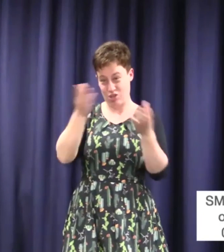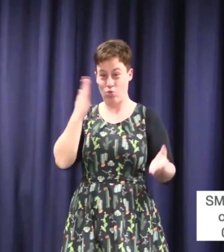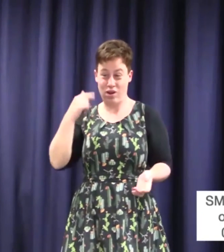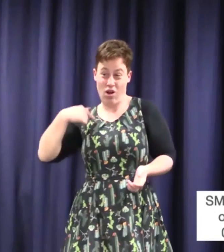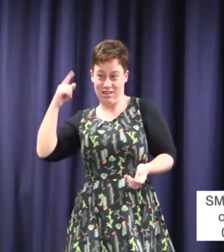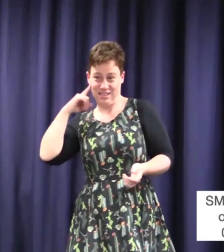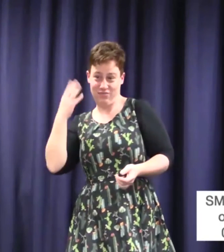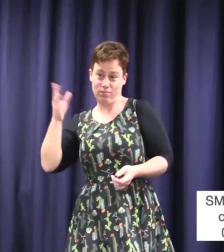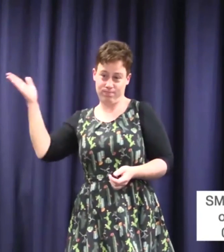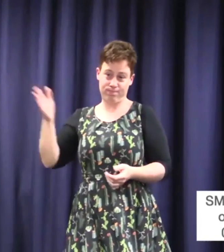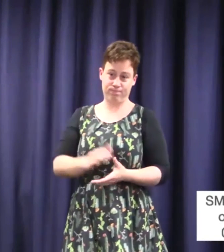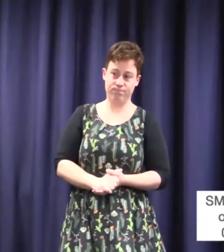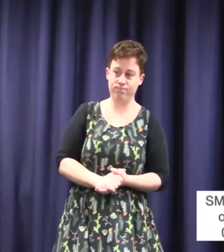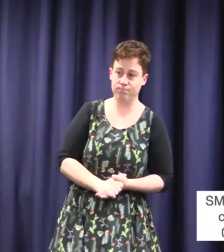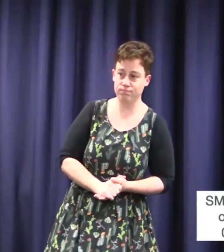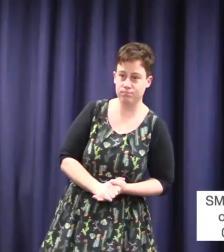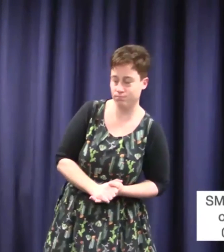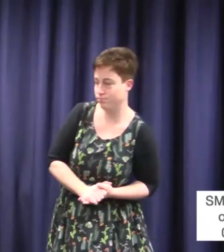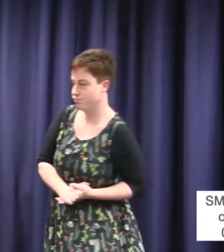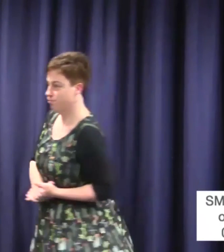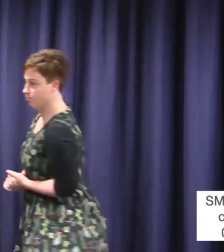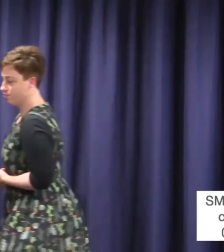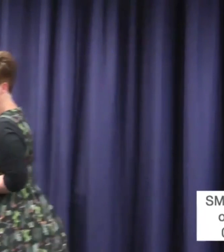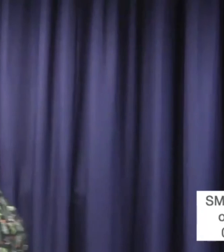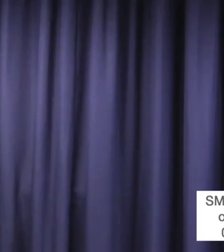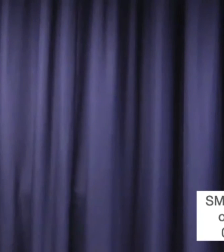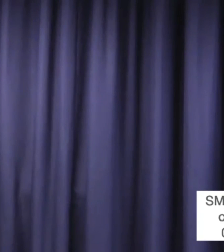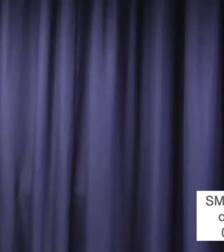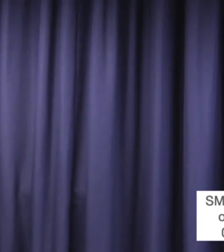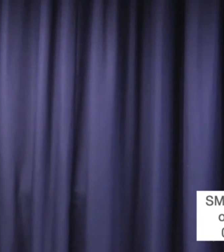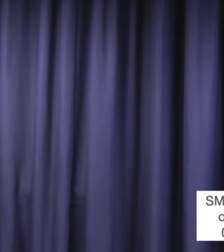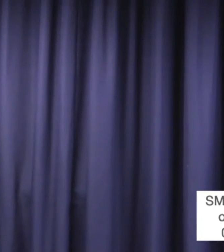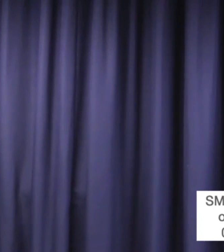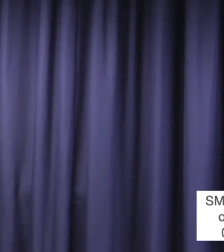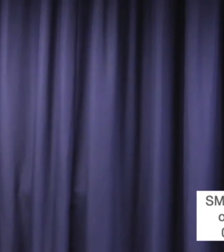So when I hear from him, I'll share it with you.